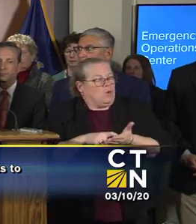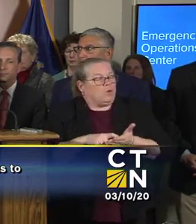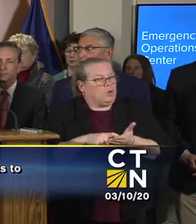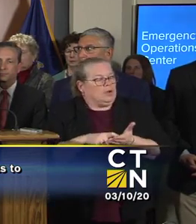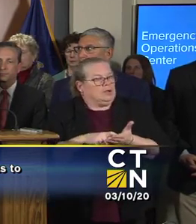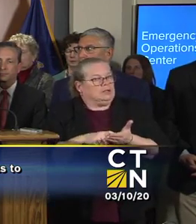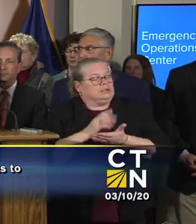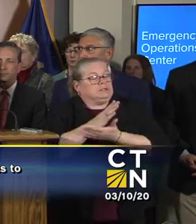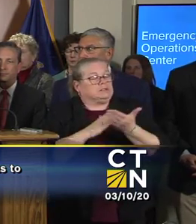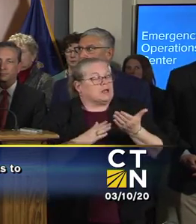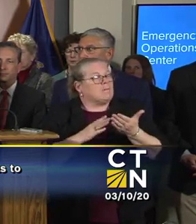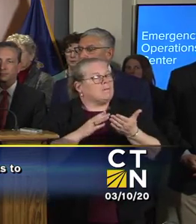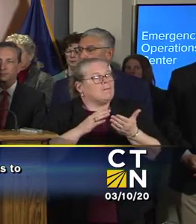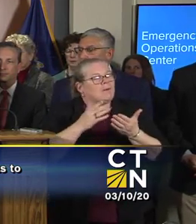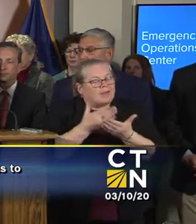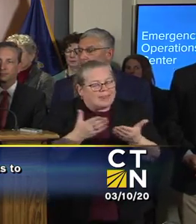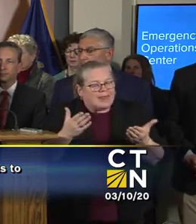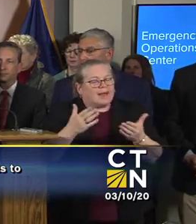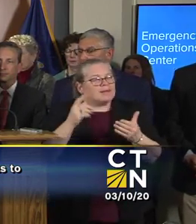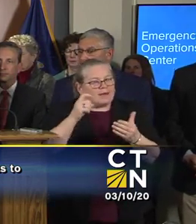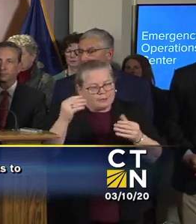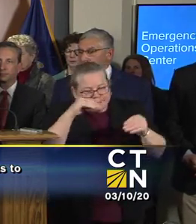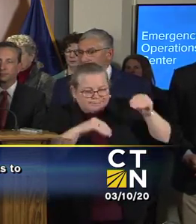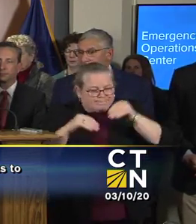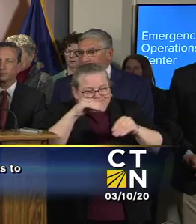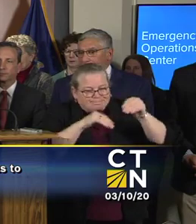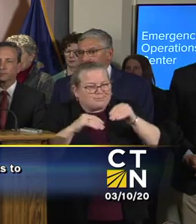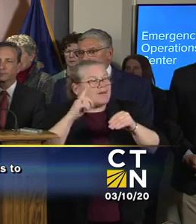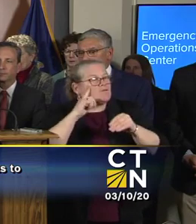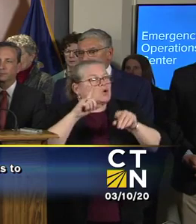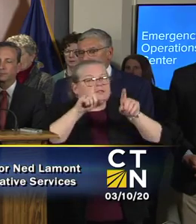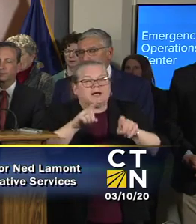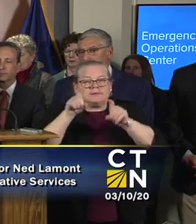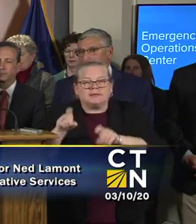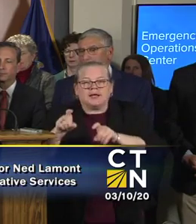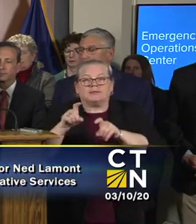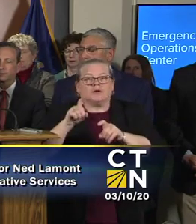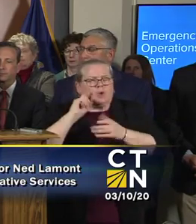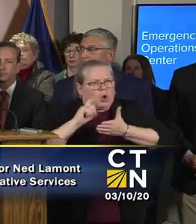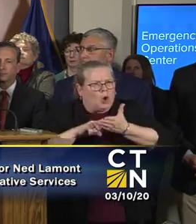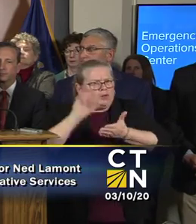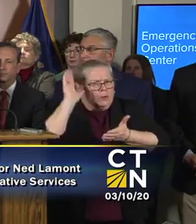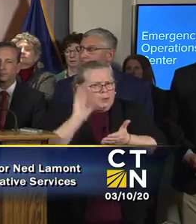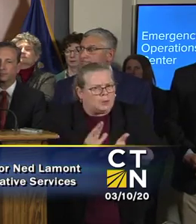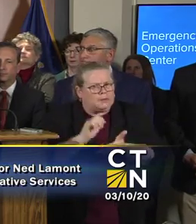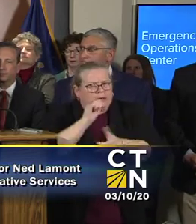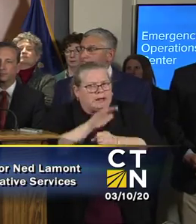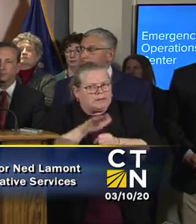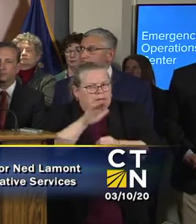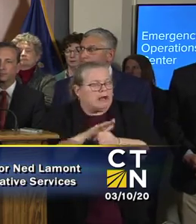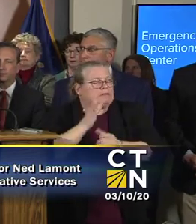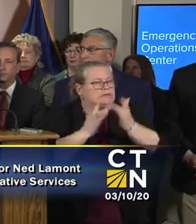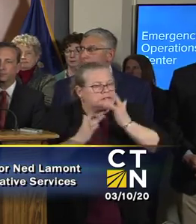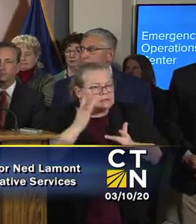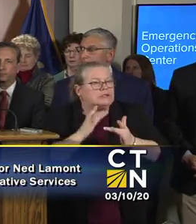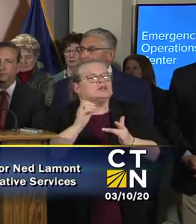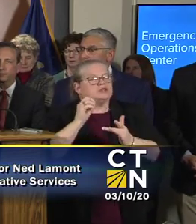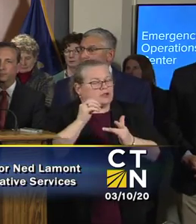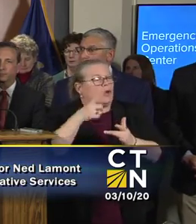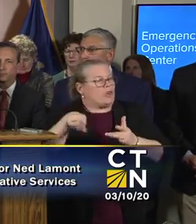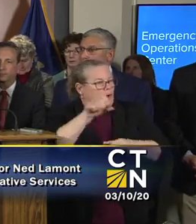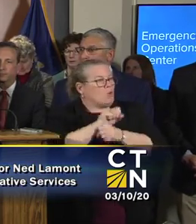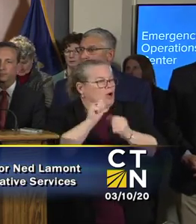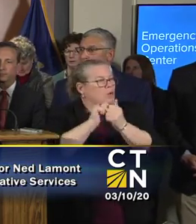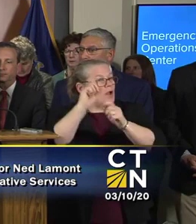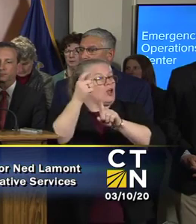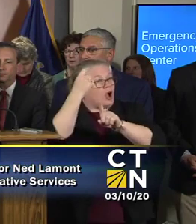the compounds that are necessary to do those tests, and so they're working through that as well. We are also working with